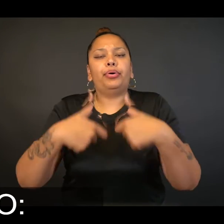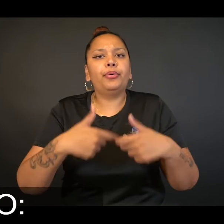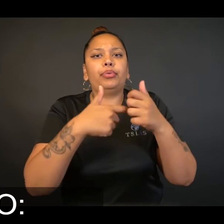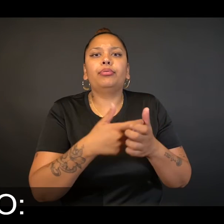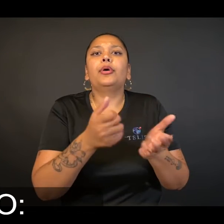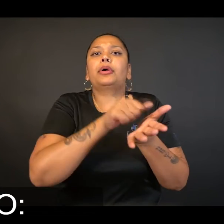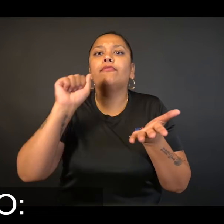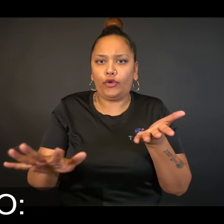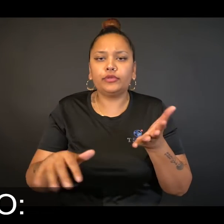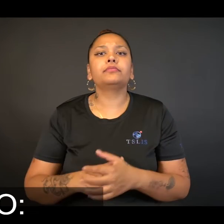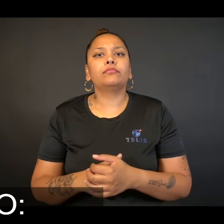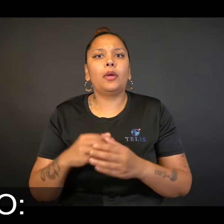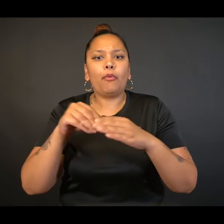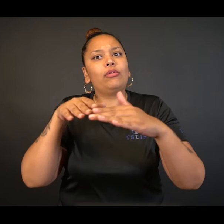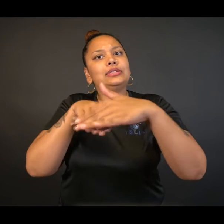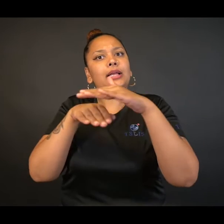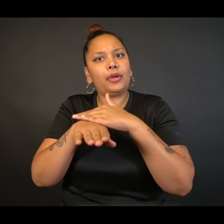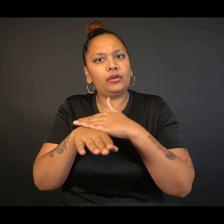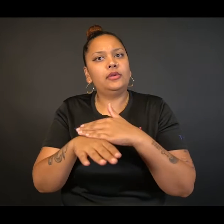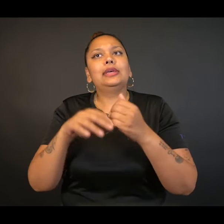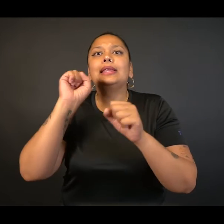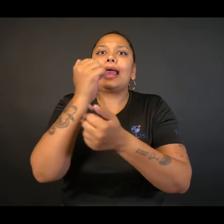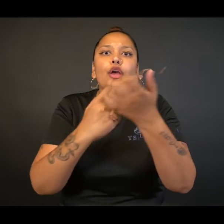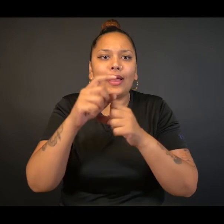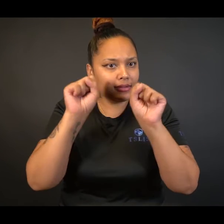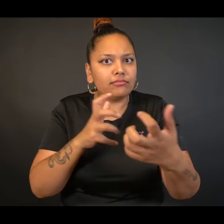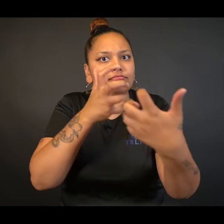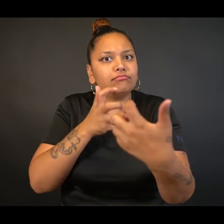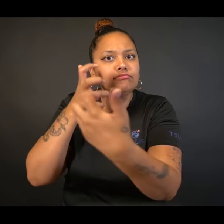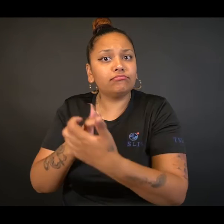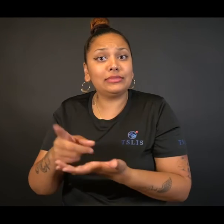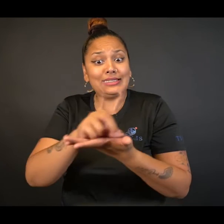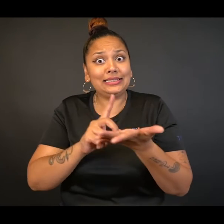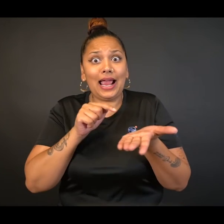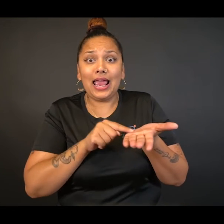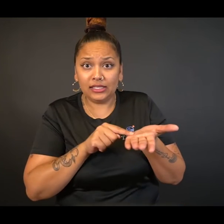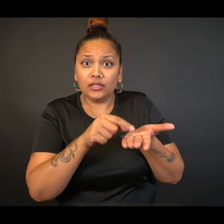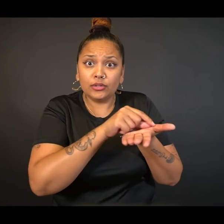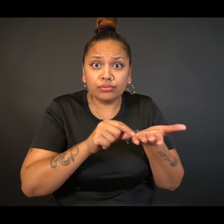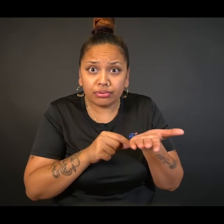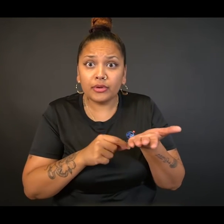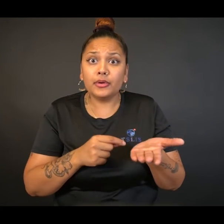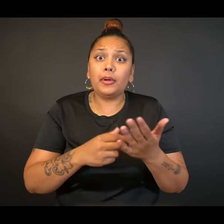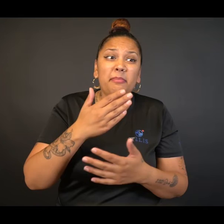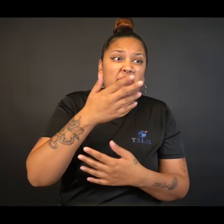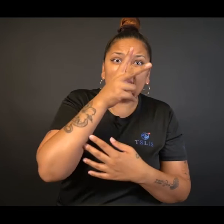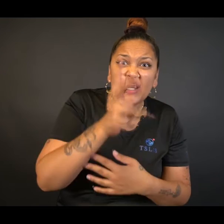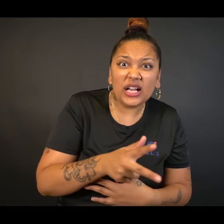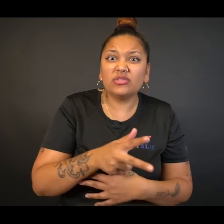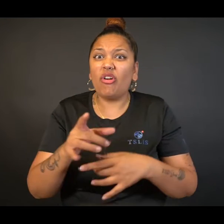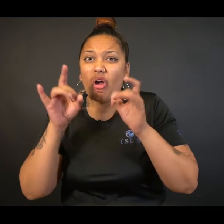Digital formats and assistive technology can help overcome barriers and make the world more accessible for